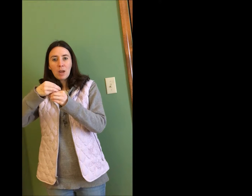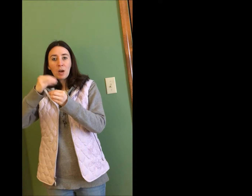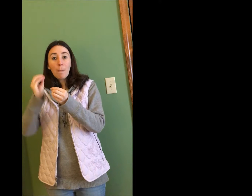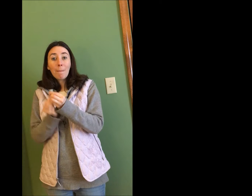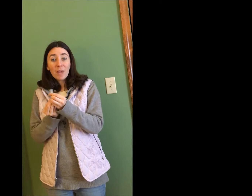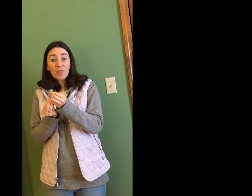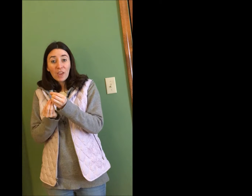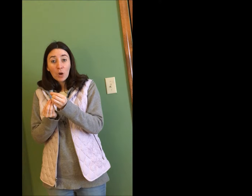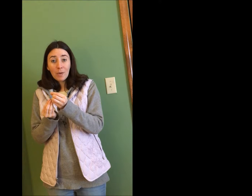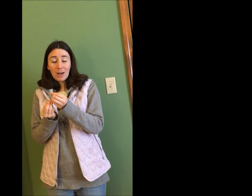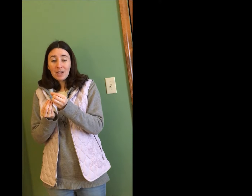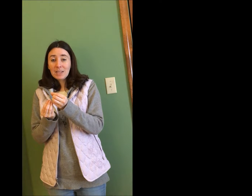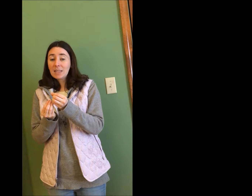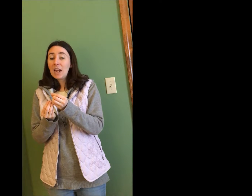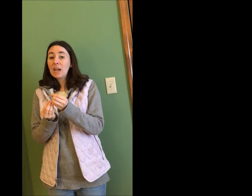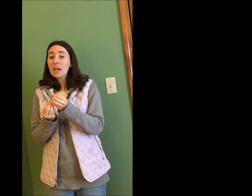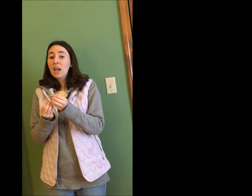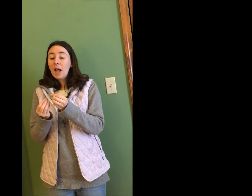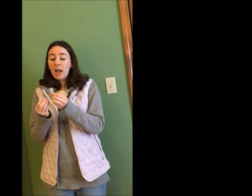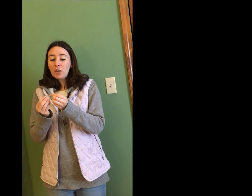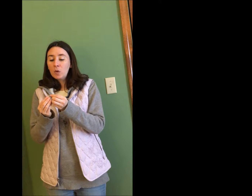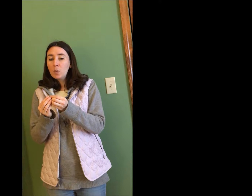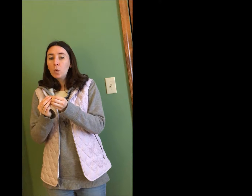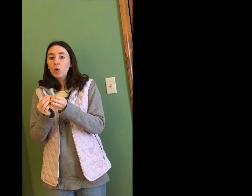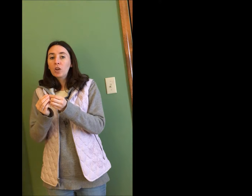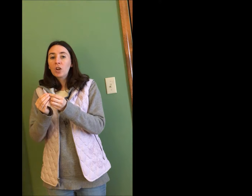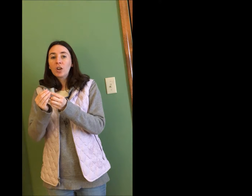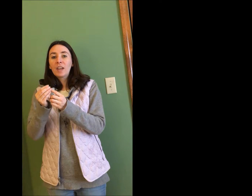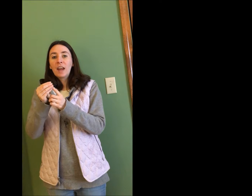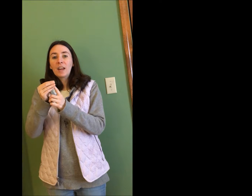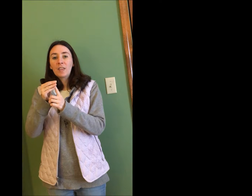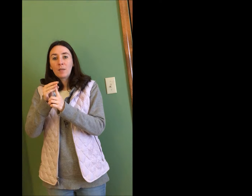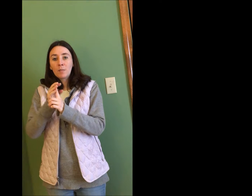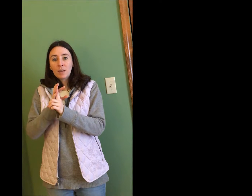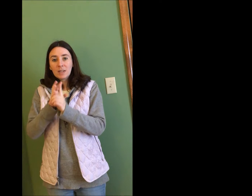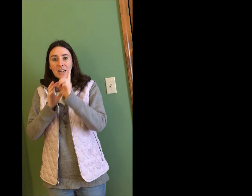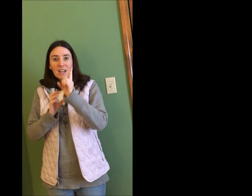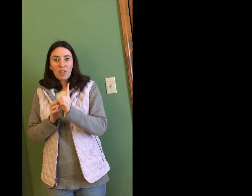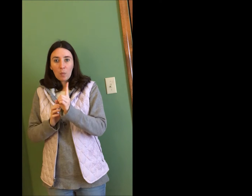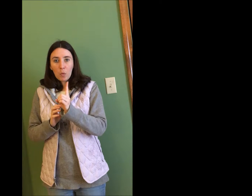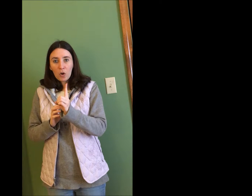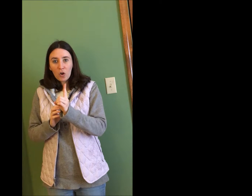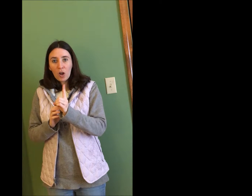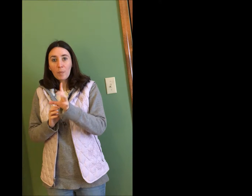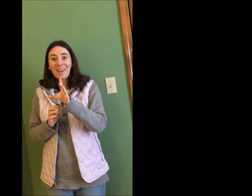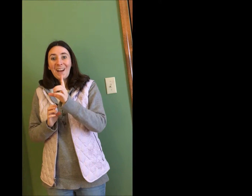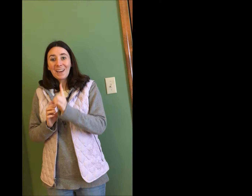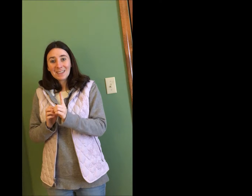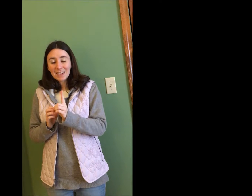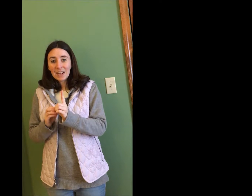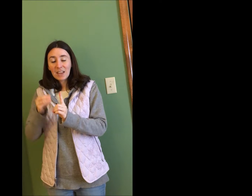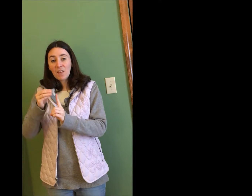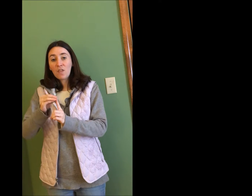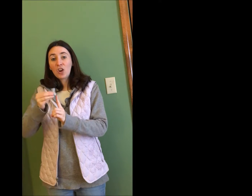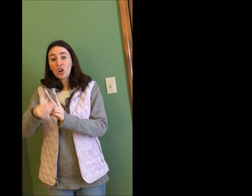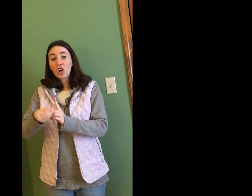mean by their banana sign. And you keep working on getting them to get that pointer up and isolating that finger